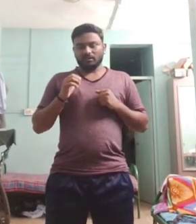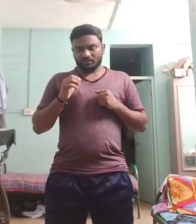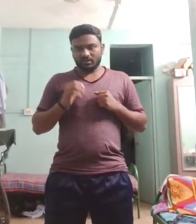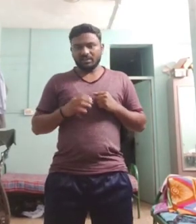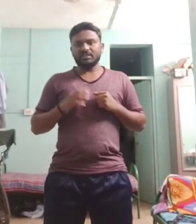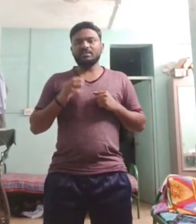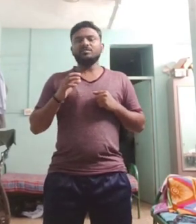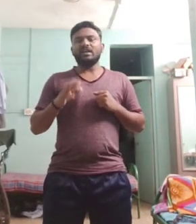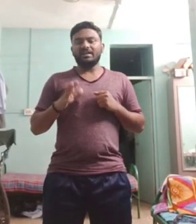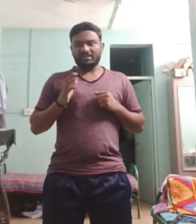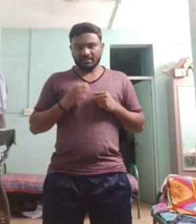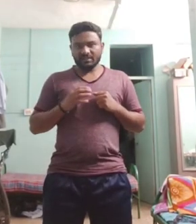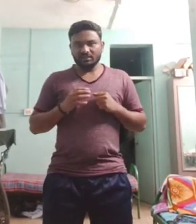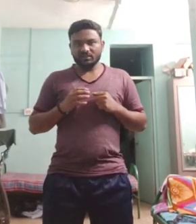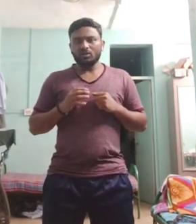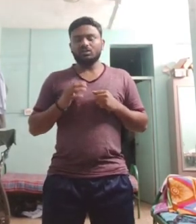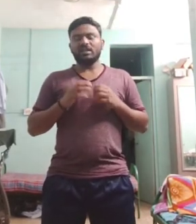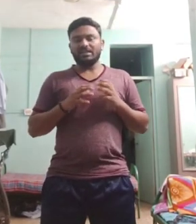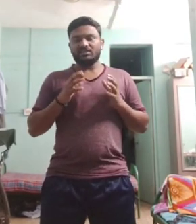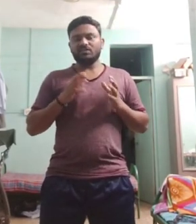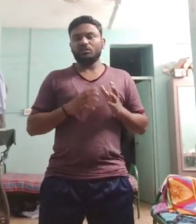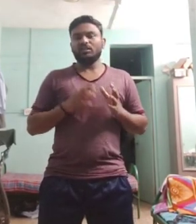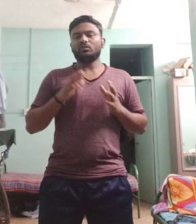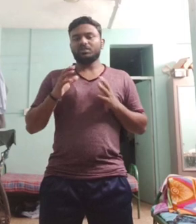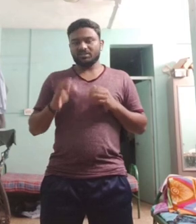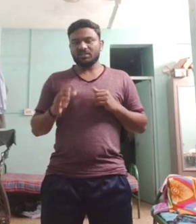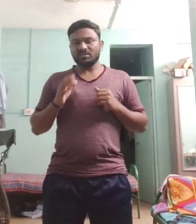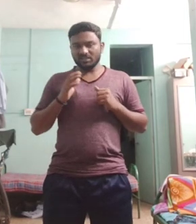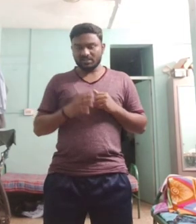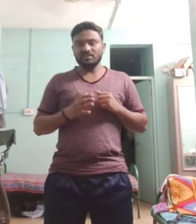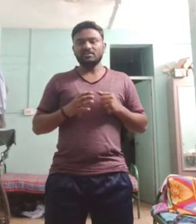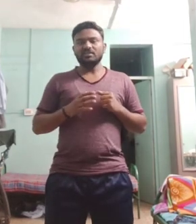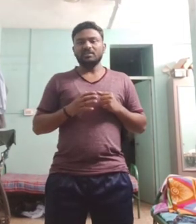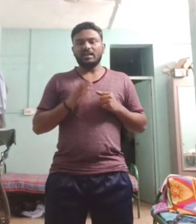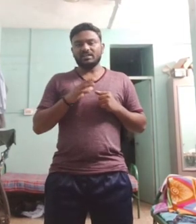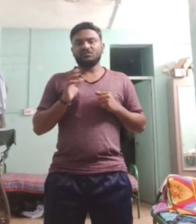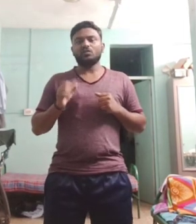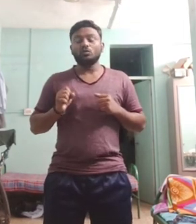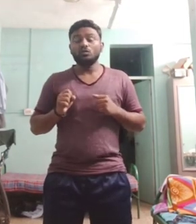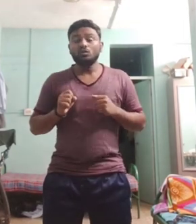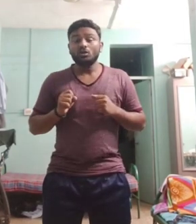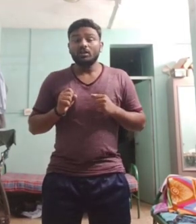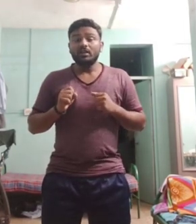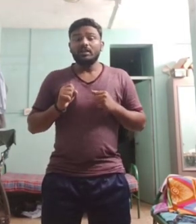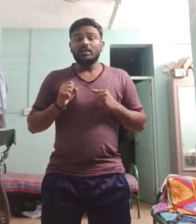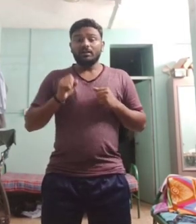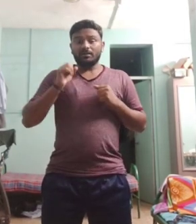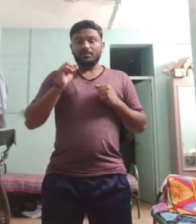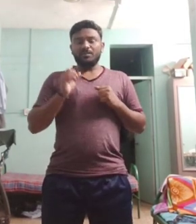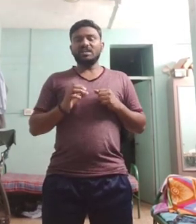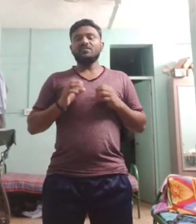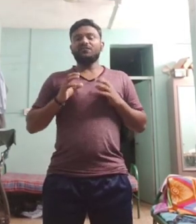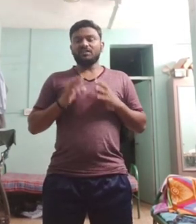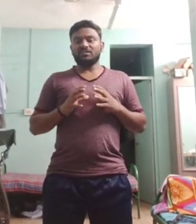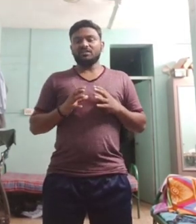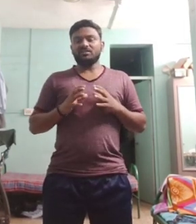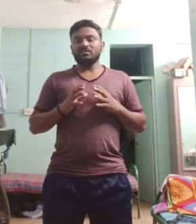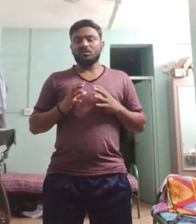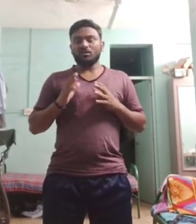The reason behind that or the answer for that question is as follows. Main function of